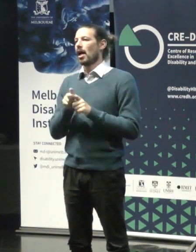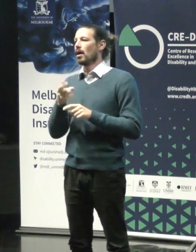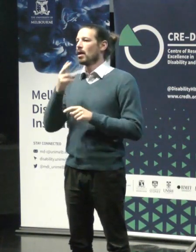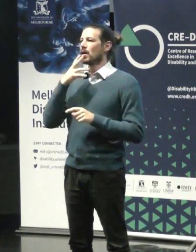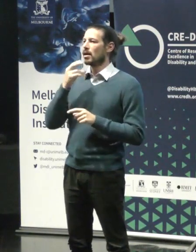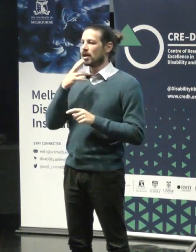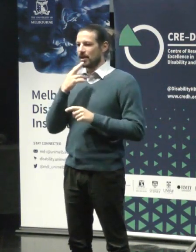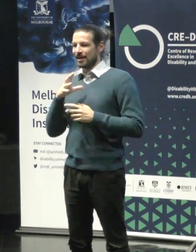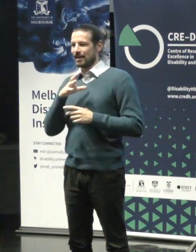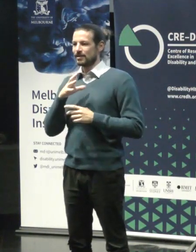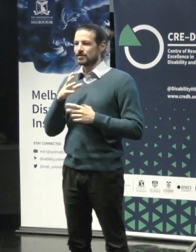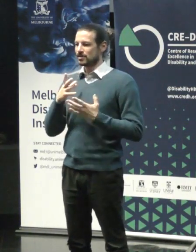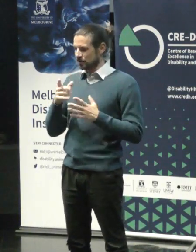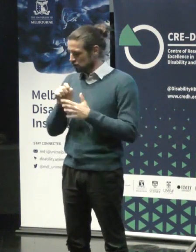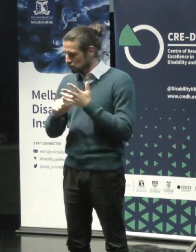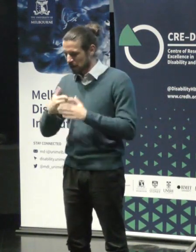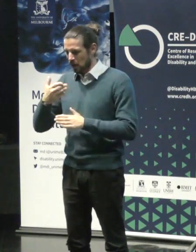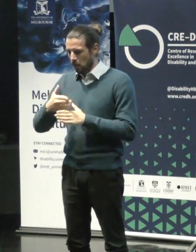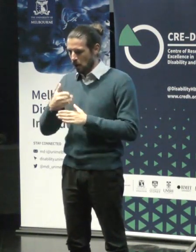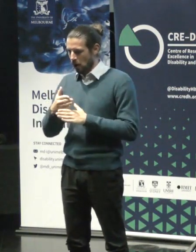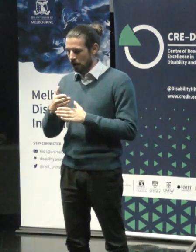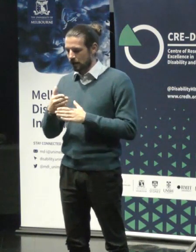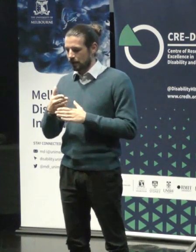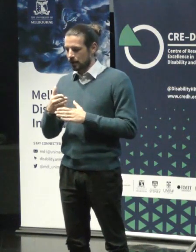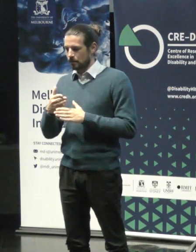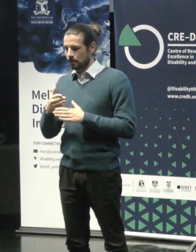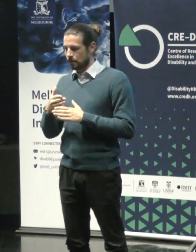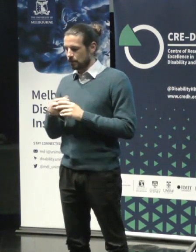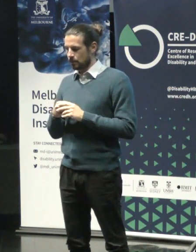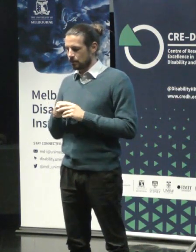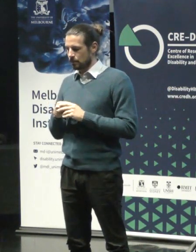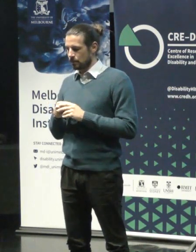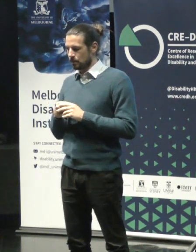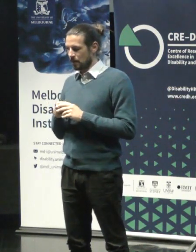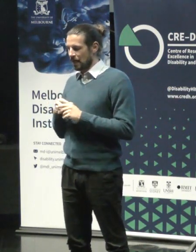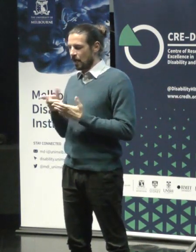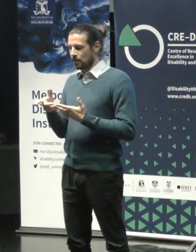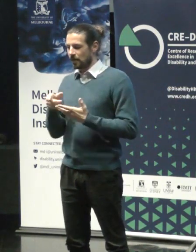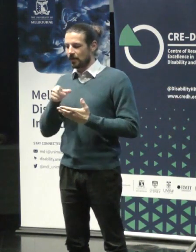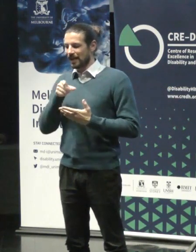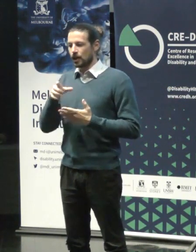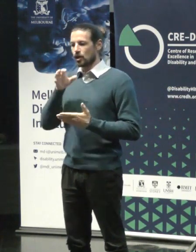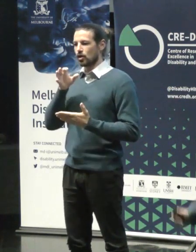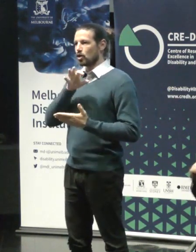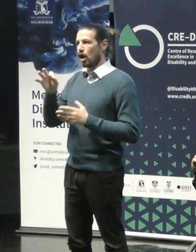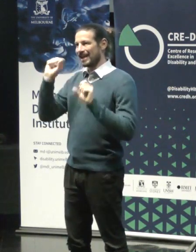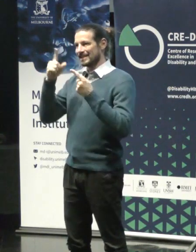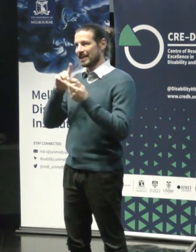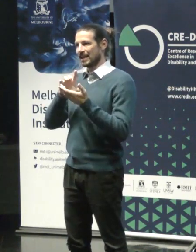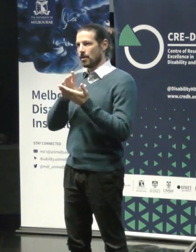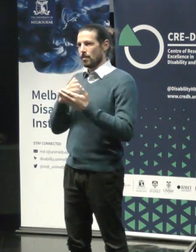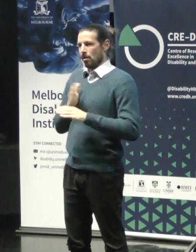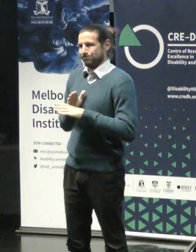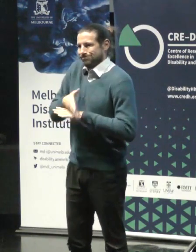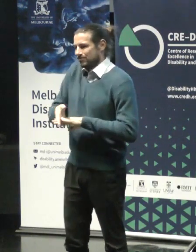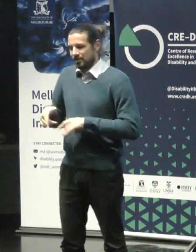be annoying, doing all this work for you just because you can't experience it yourself. You're not realizing how much effort I'm putting in or actually how tiring it is. So it's in her